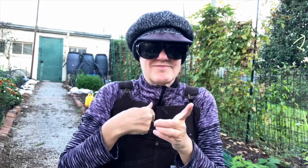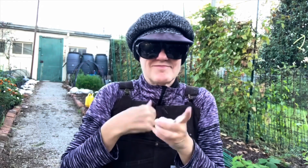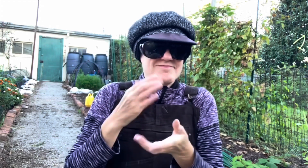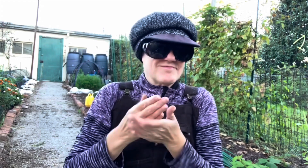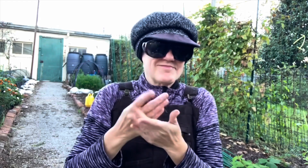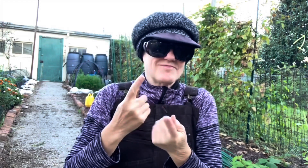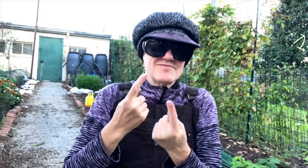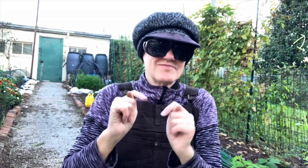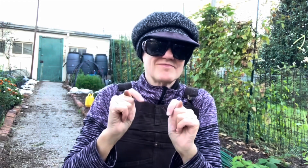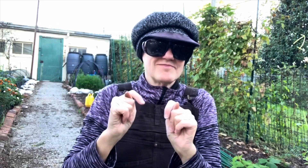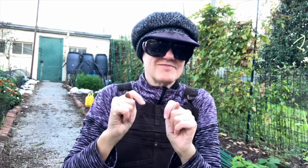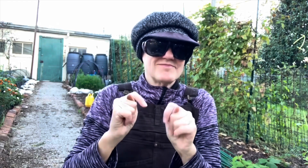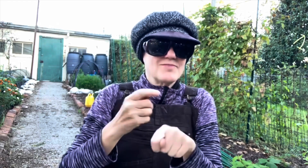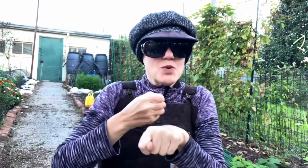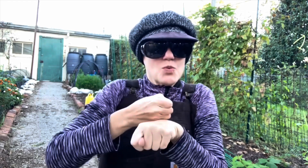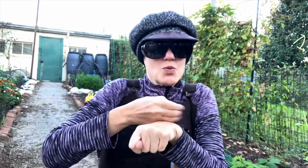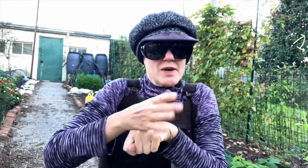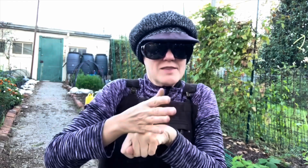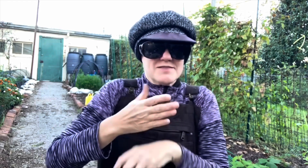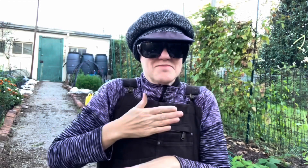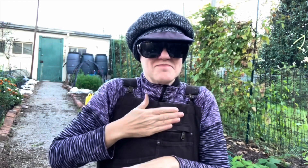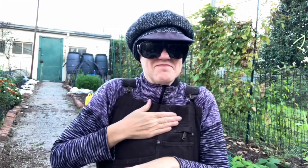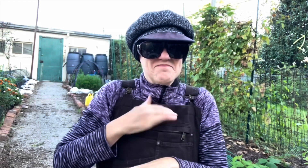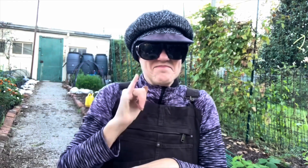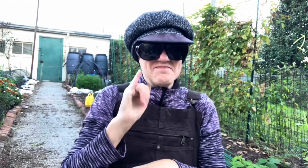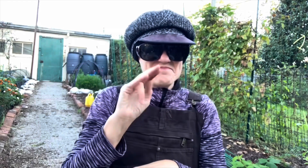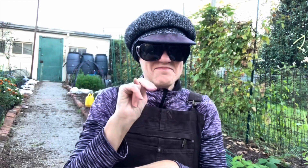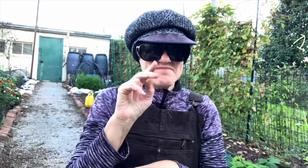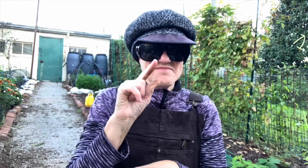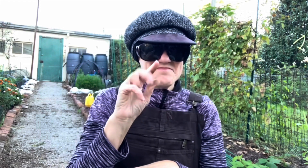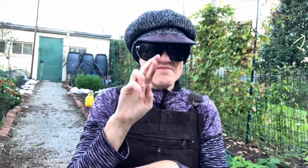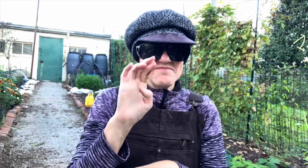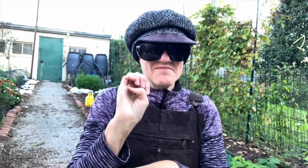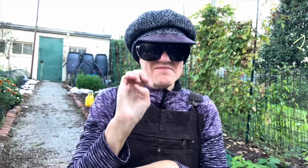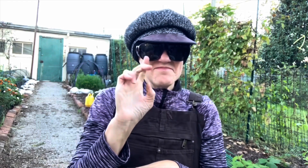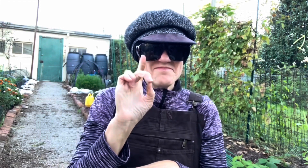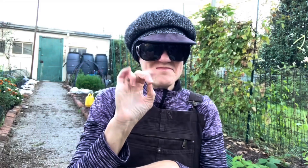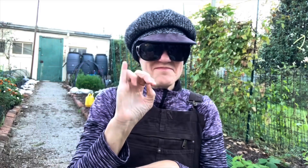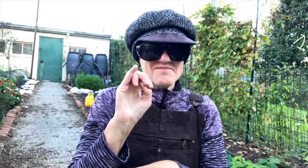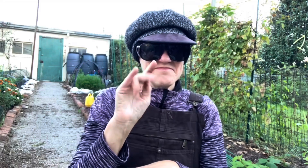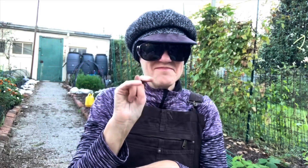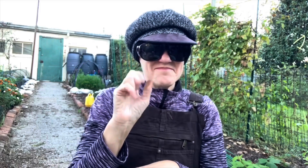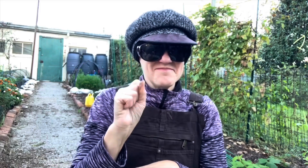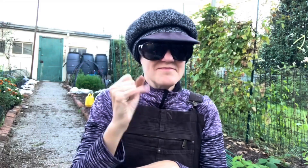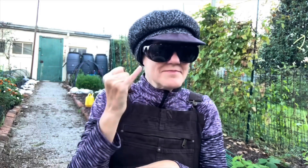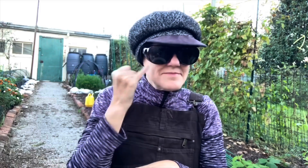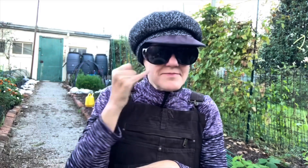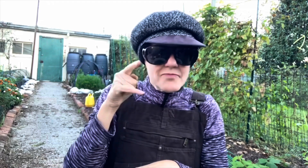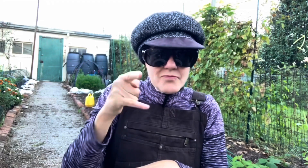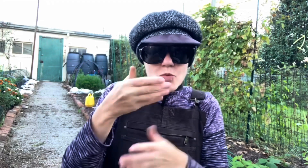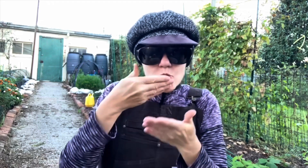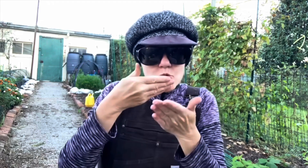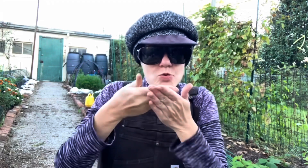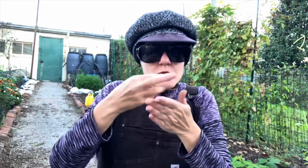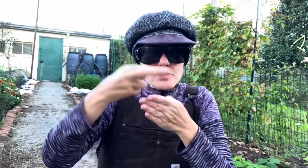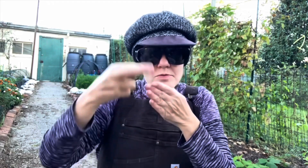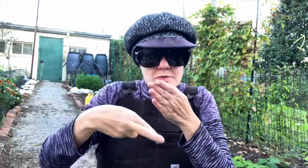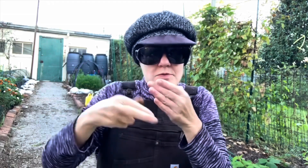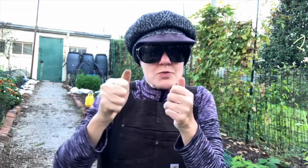desserts, I stopped trying. I felt like I was just wasting my ingredients. But if you have had successful results